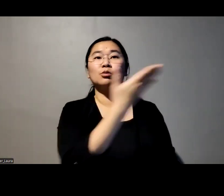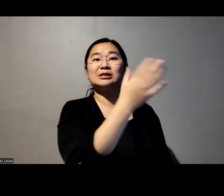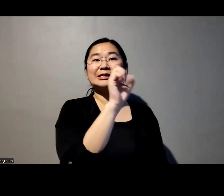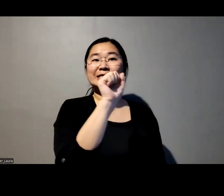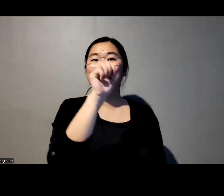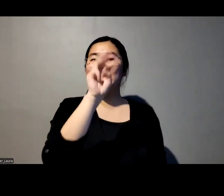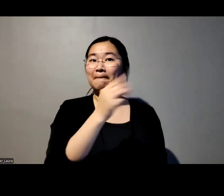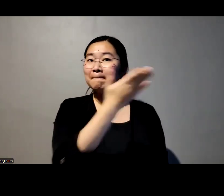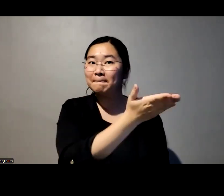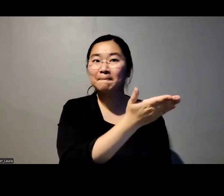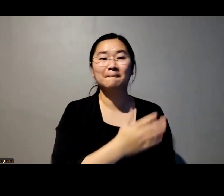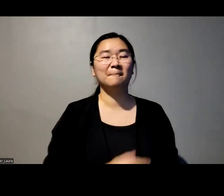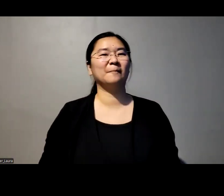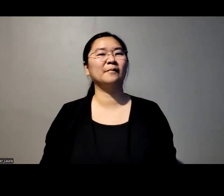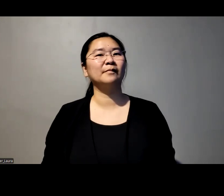Yeah.